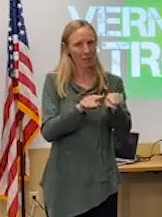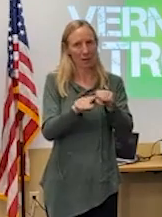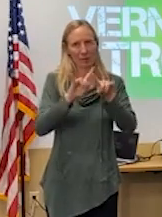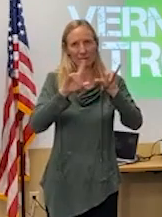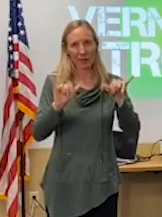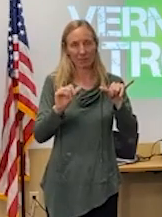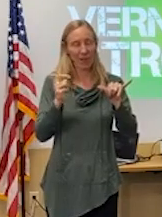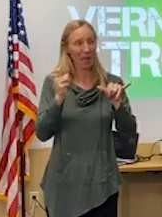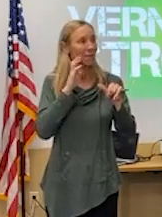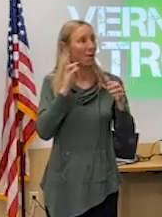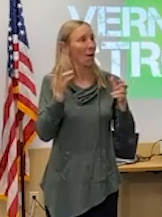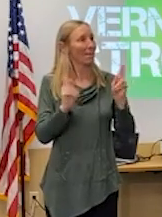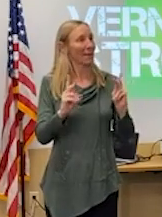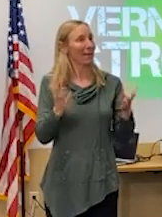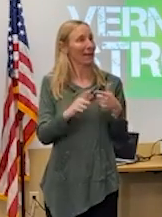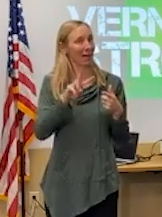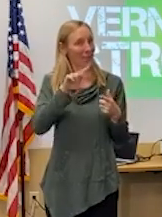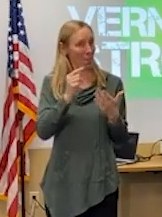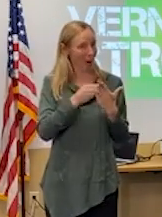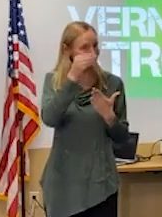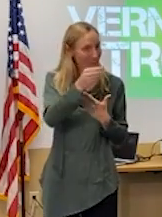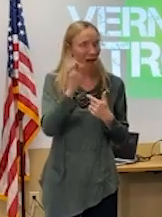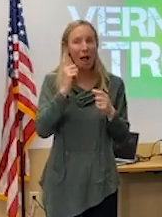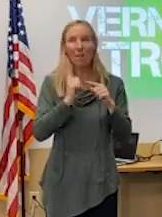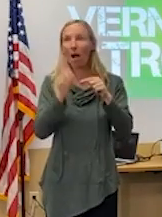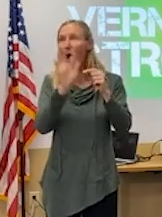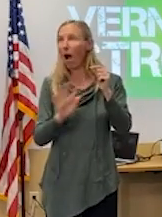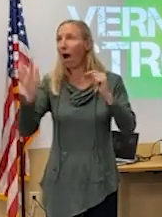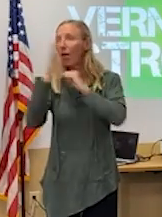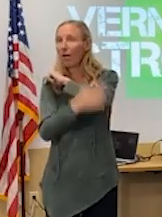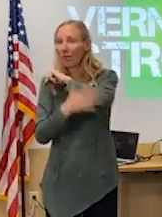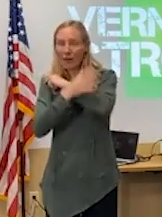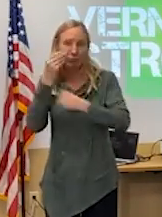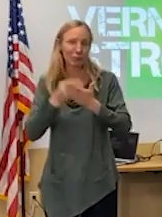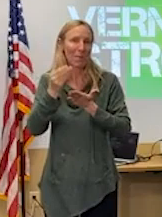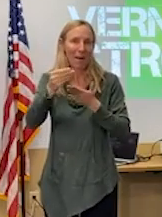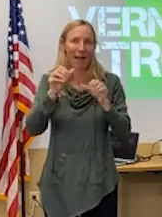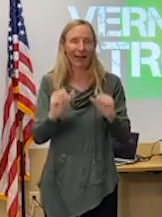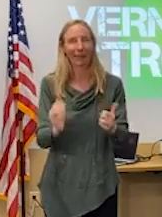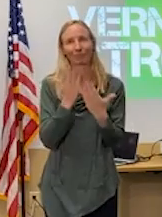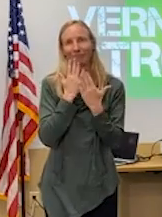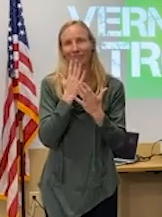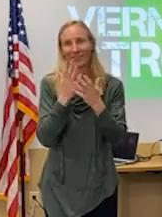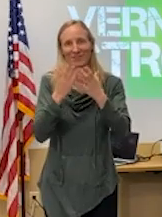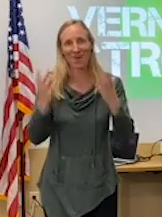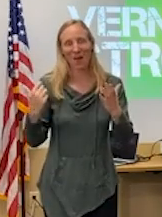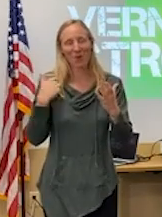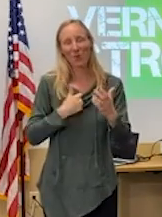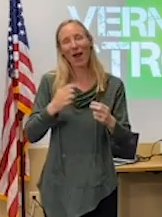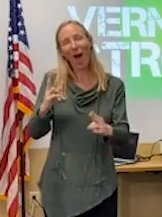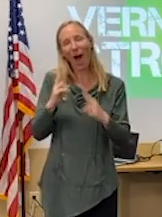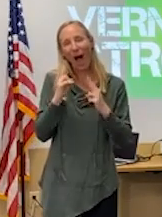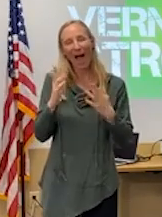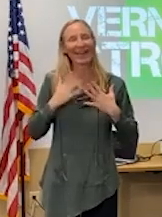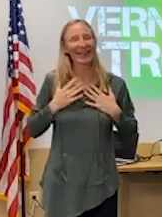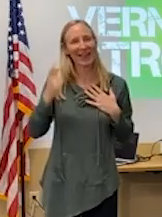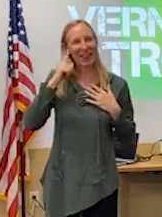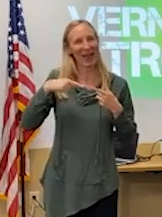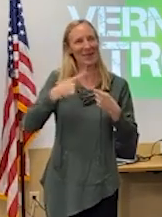the country to step up and give back. So thank you so much. We are so honored that you thought of us in this partnership,